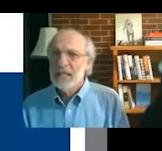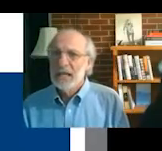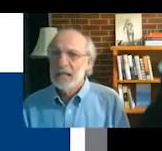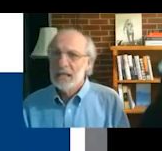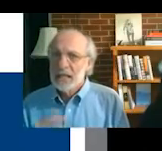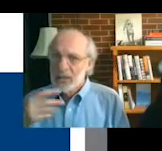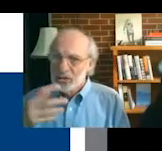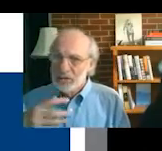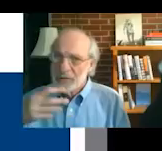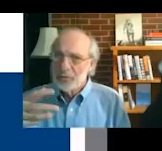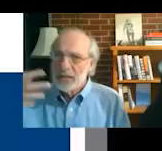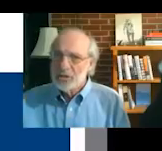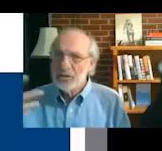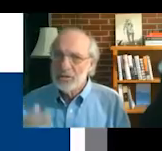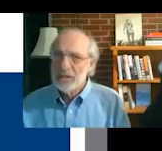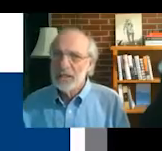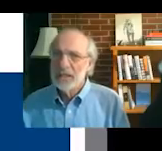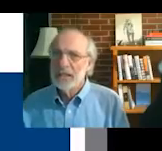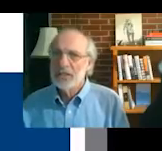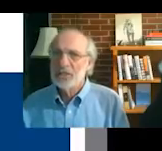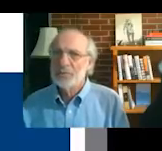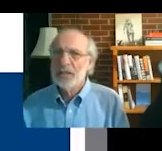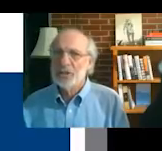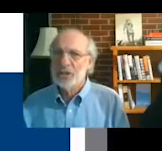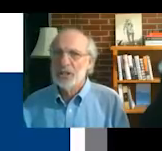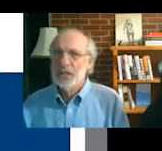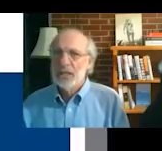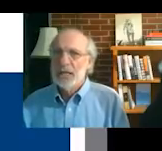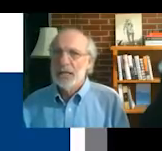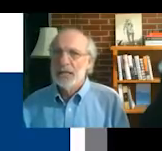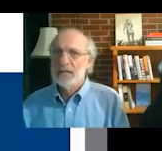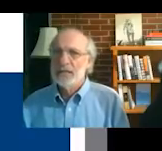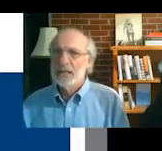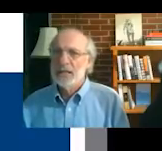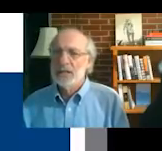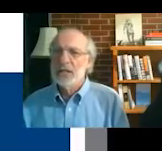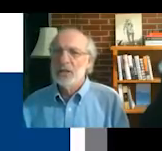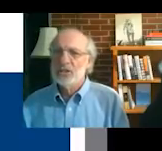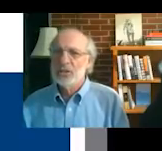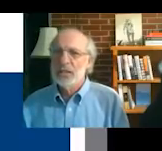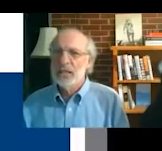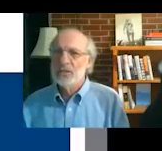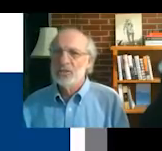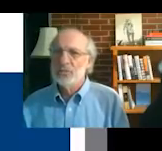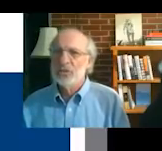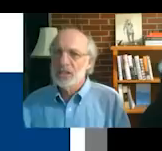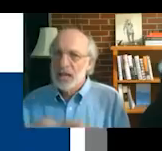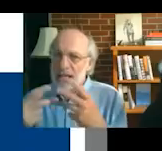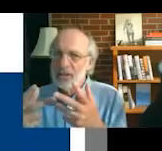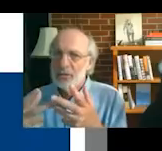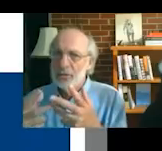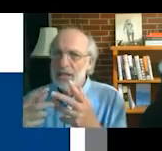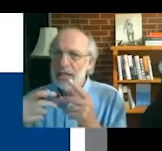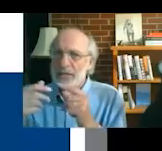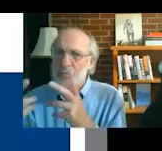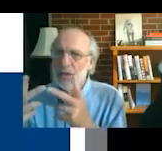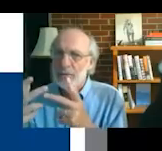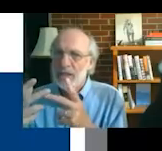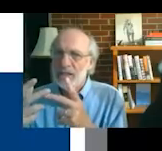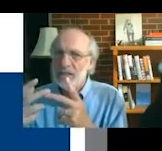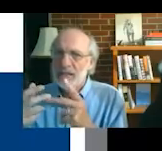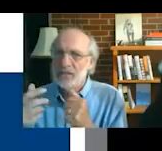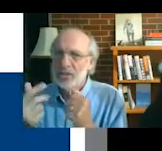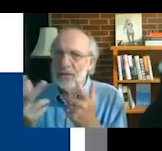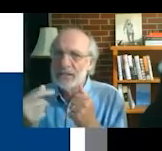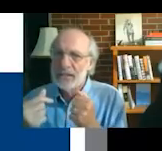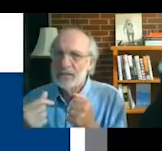topography allows a full range of expression, and it also allows someone to guide their own behavior by